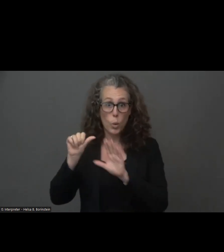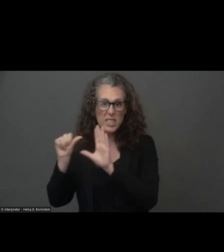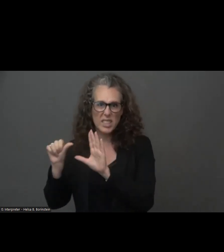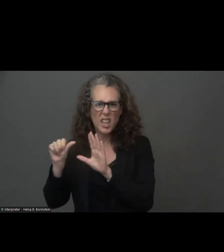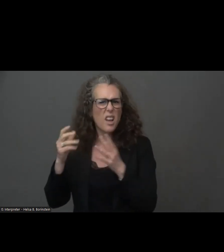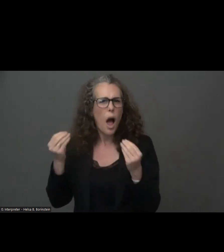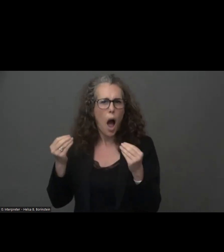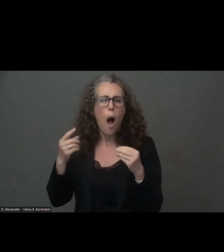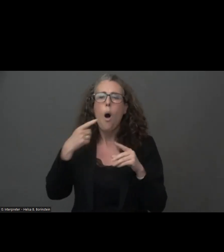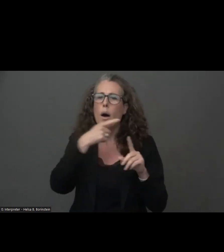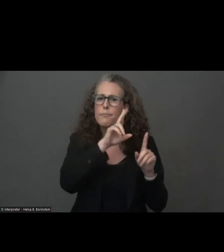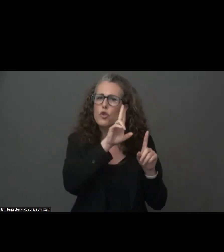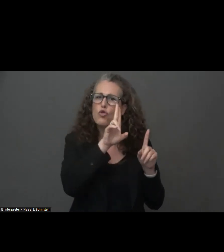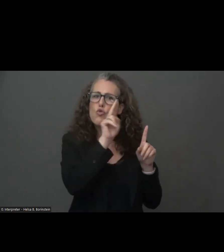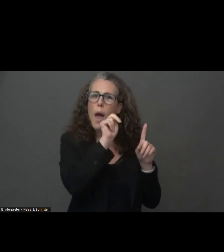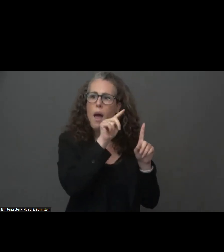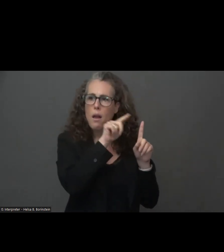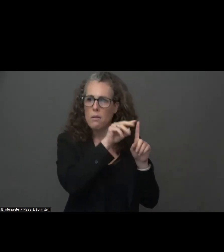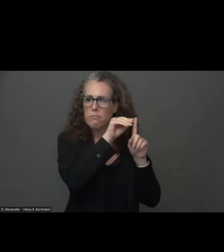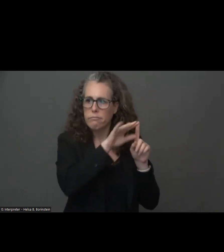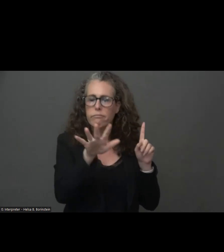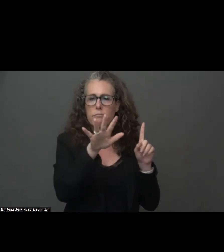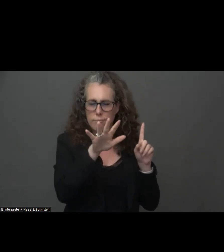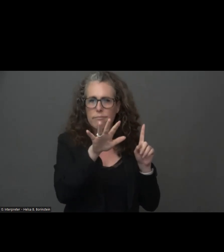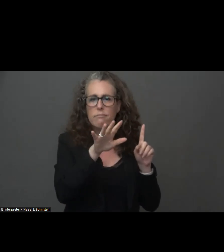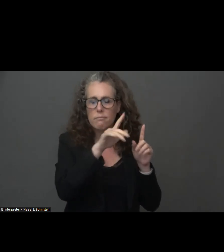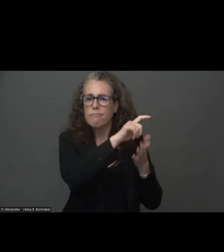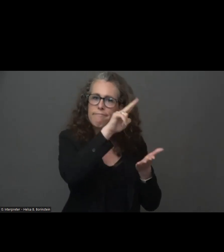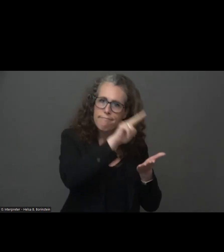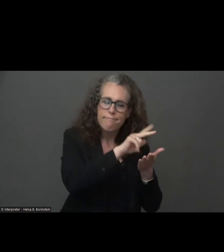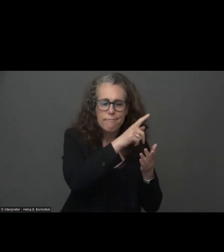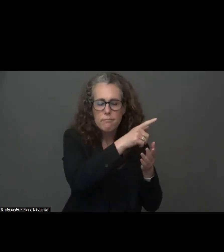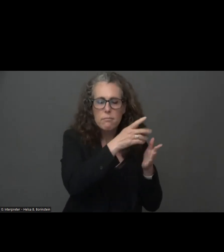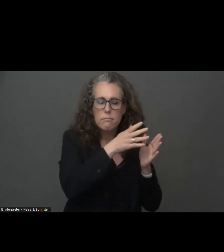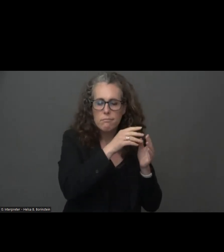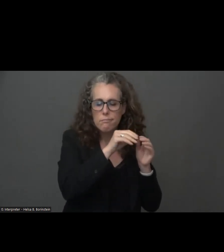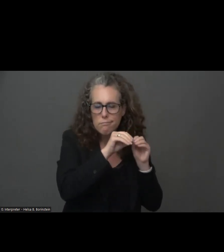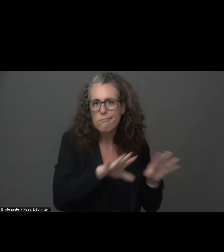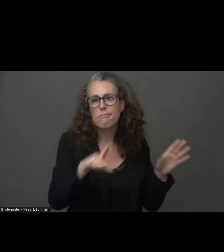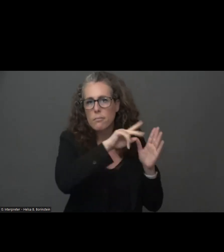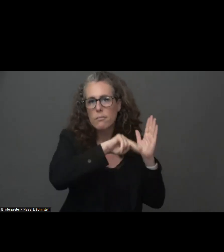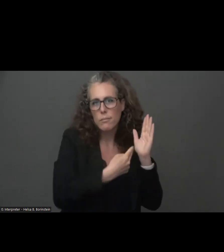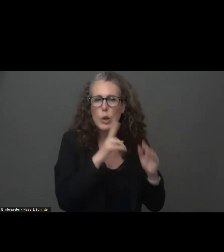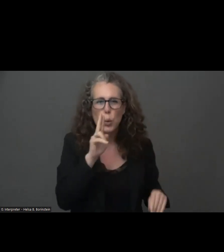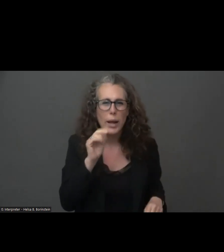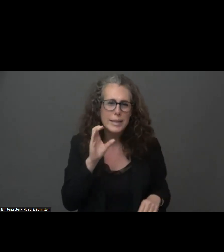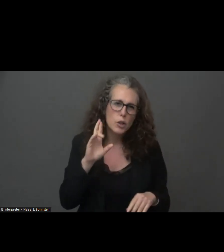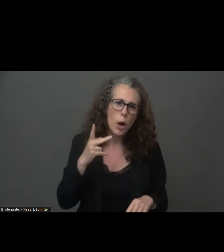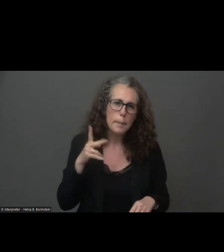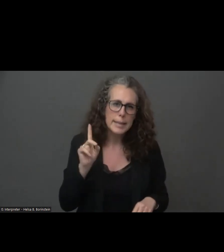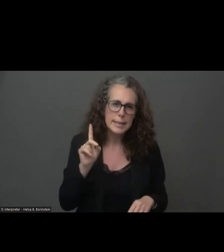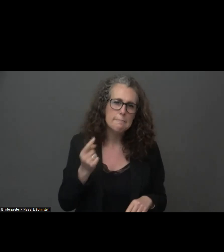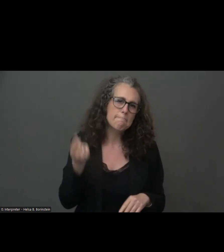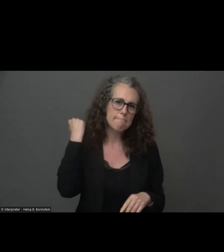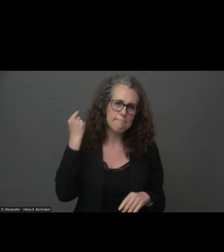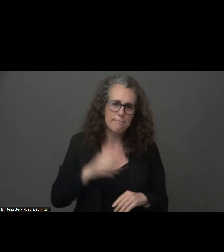Nations, really in the passing of the Convention on the Rights of Persons with Disabilities. So our whole focus around